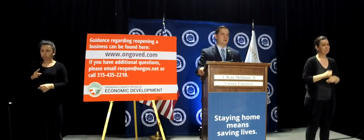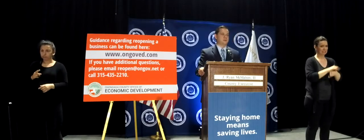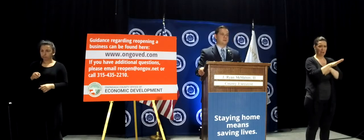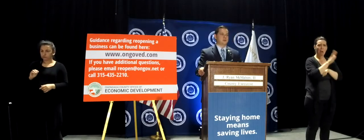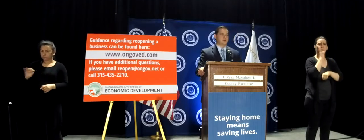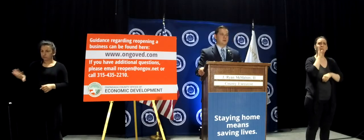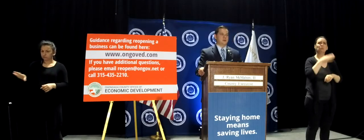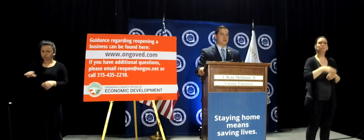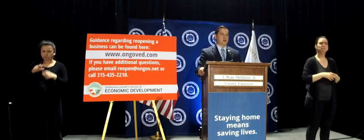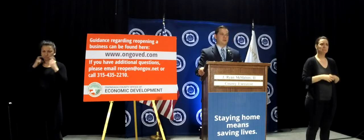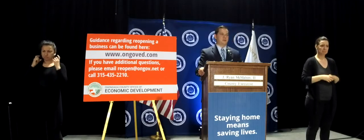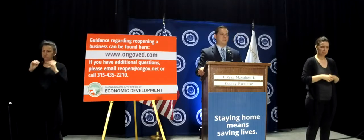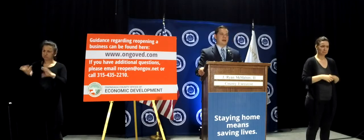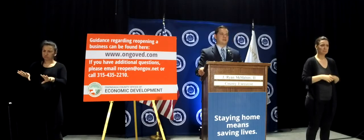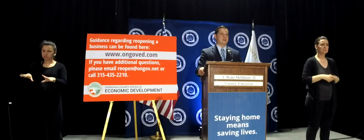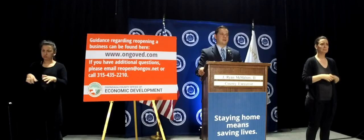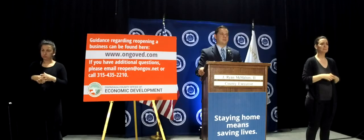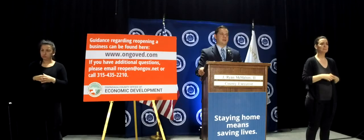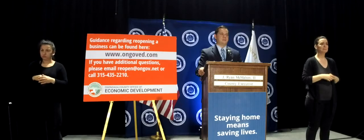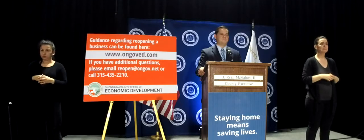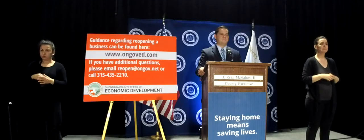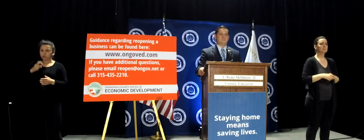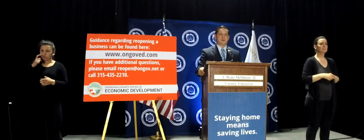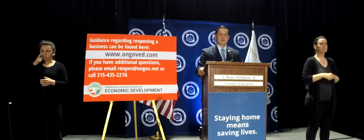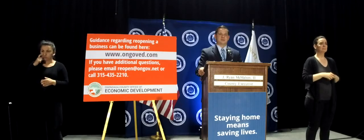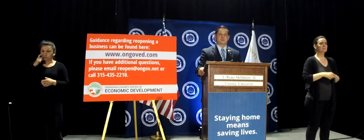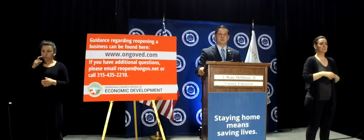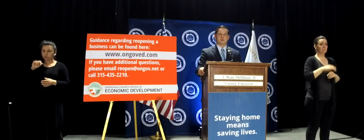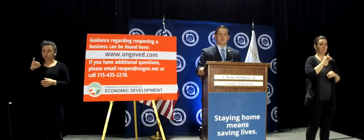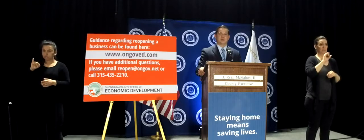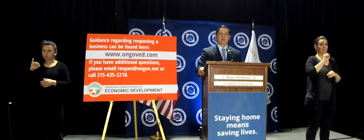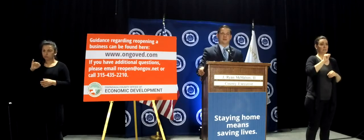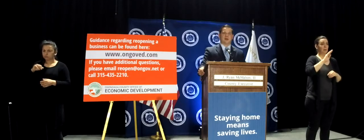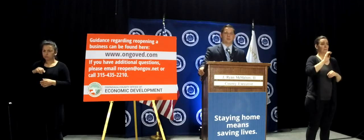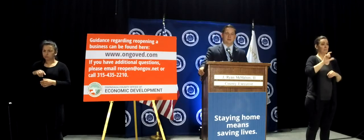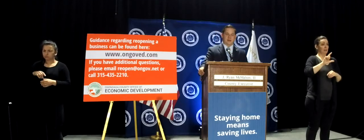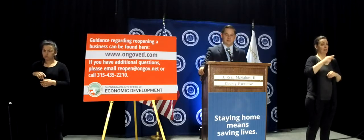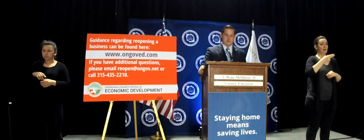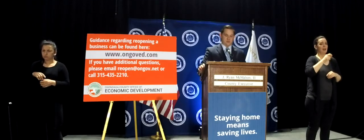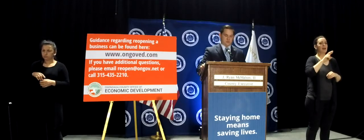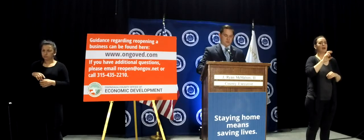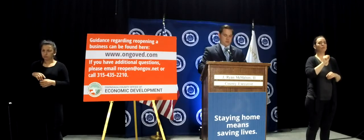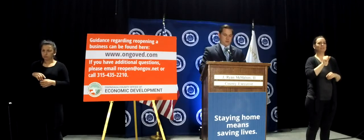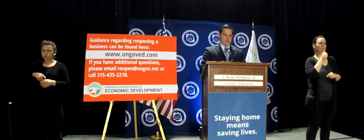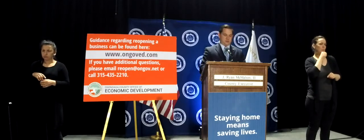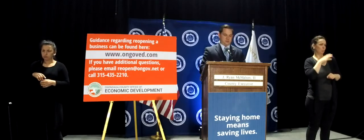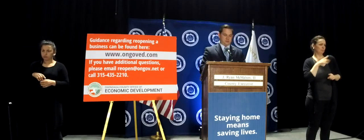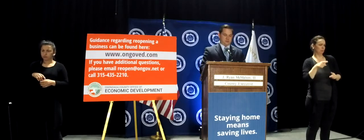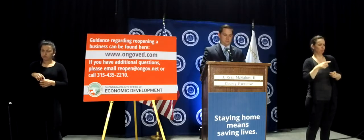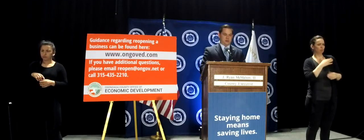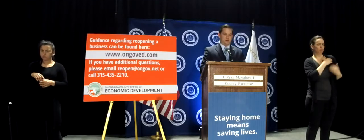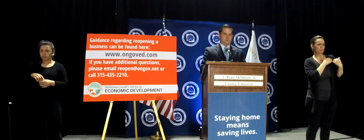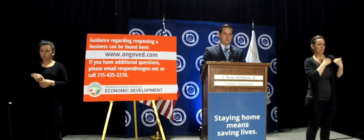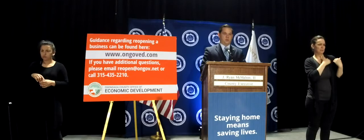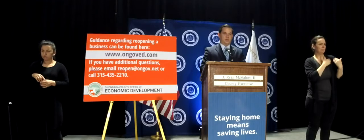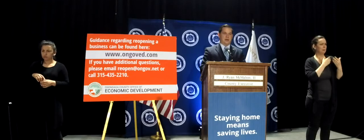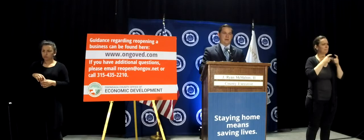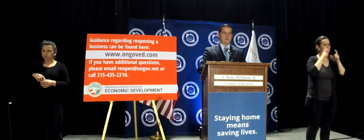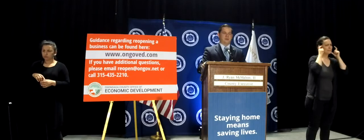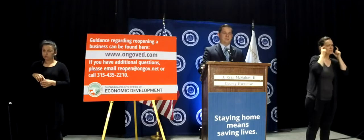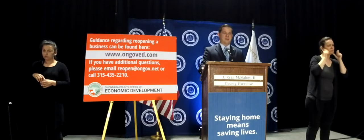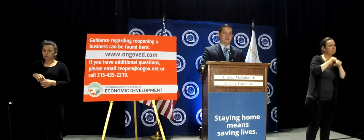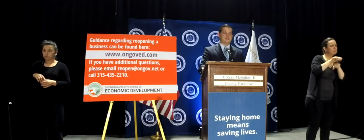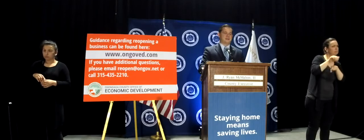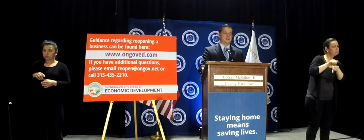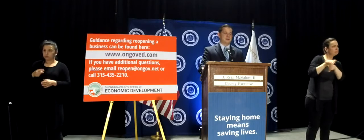Isabel Harris is in charge of our mask committee. She's been doing a great job with that. So Isabel will be more than